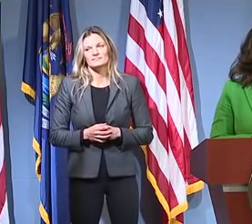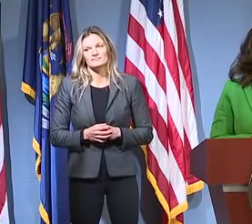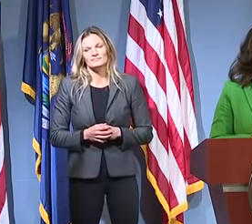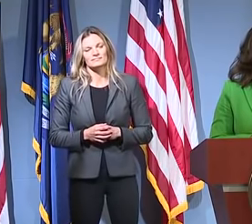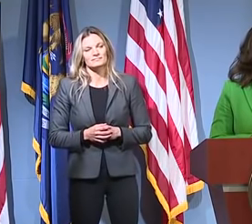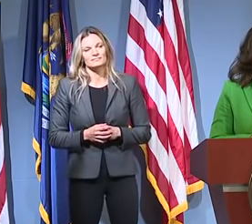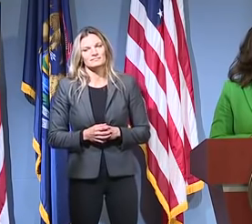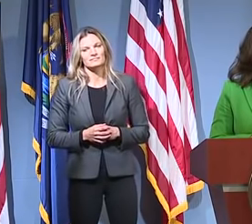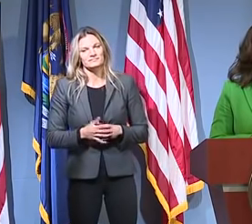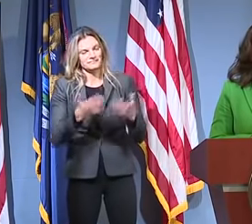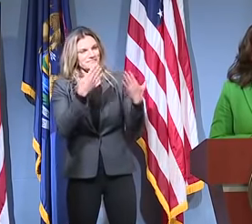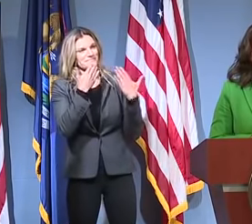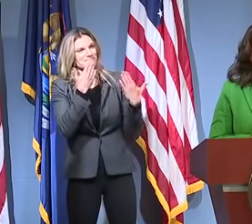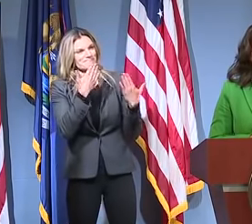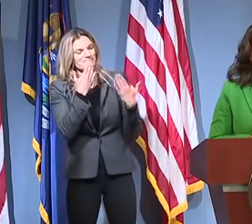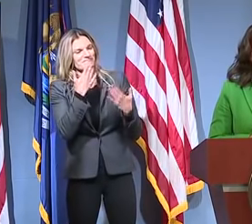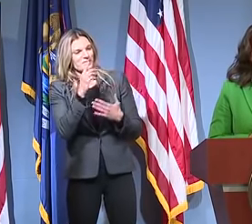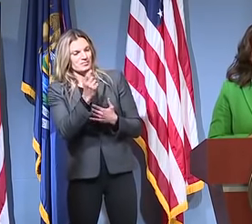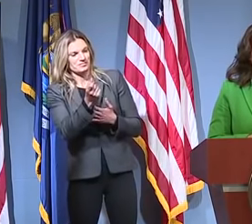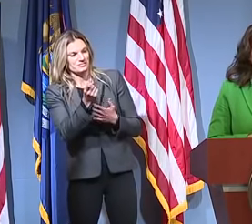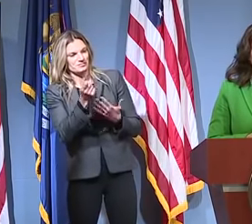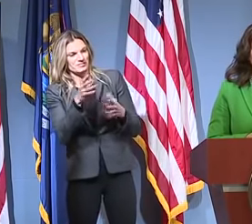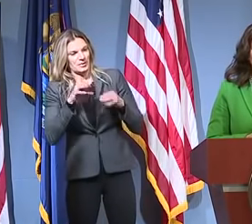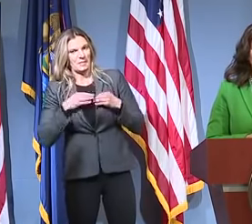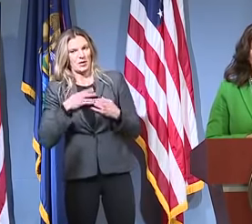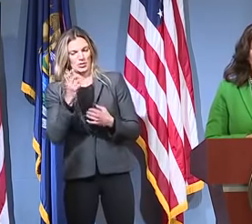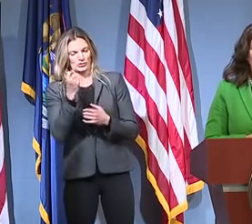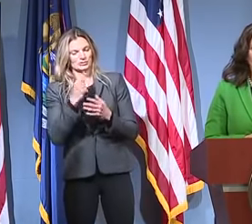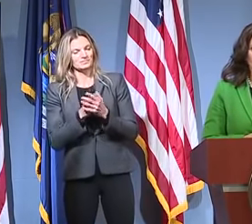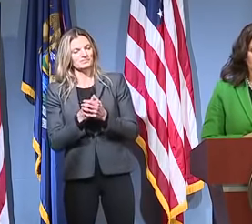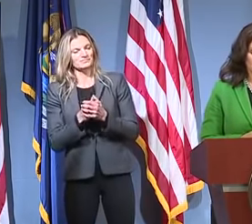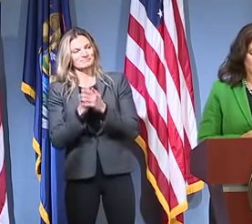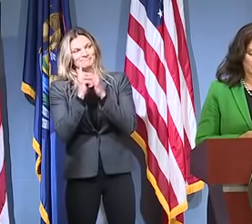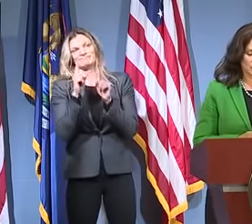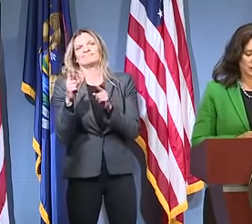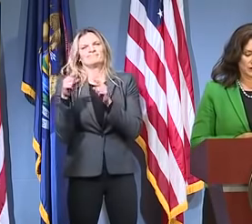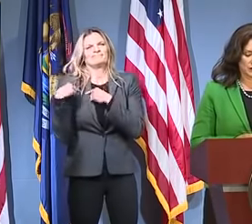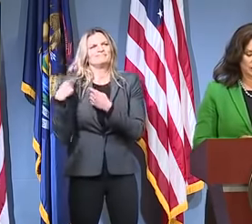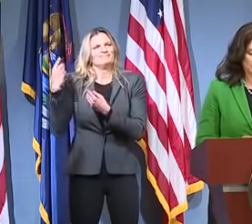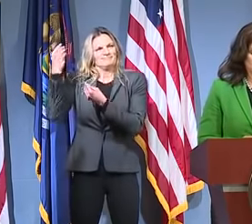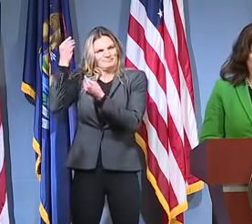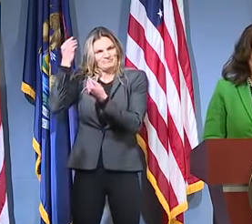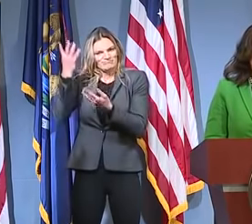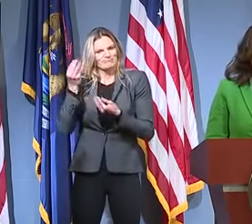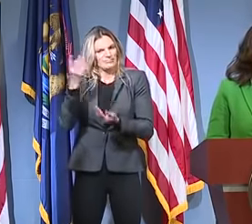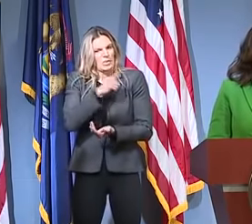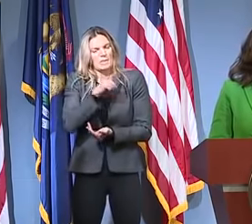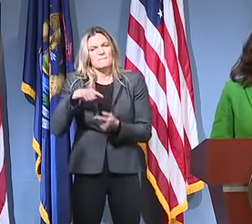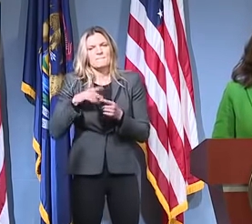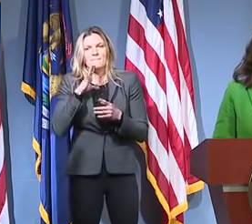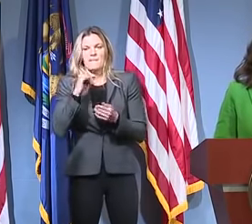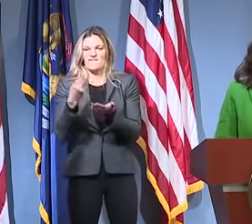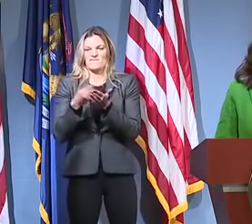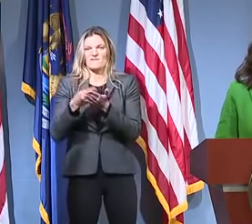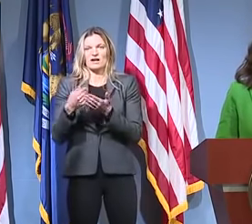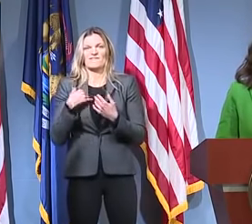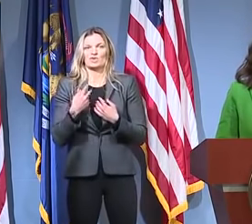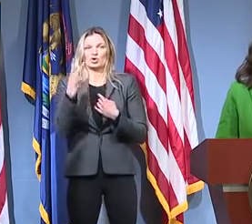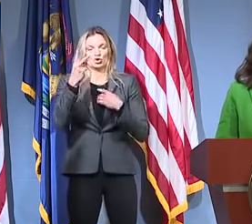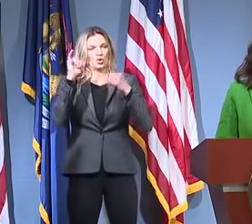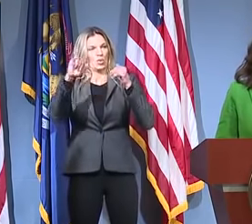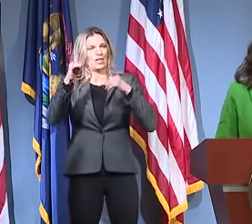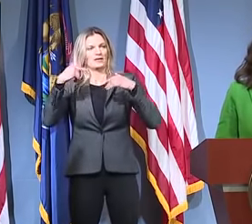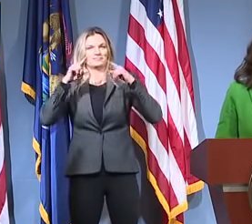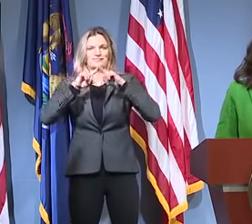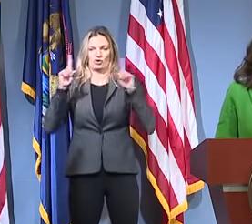Thanks for taking my question, Governor. We have been hearing a lot from the legislature about having two-tiered funding systems for schools that are